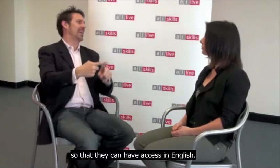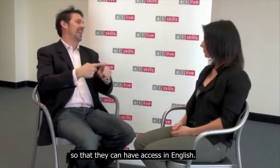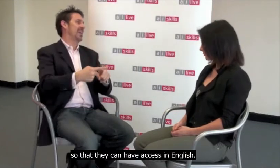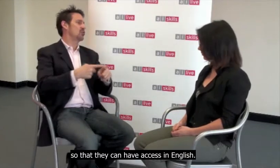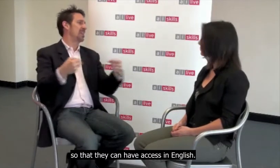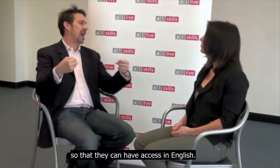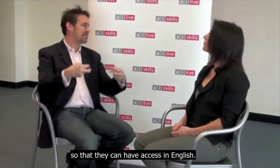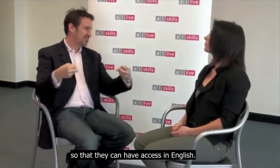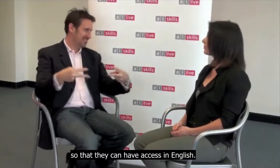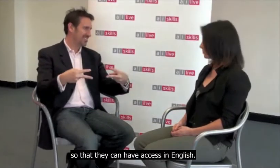in English.